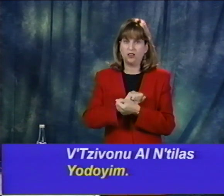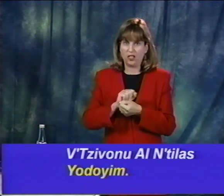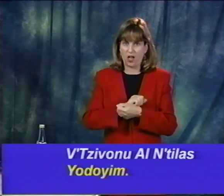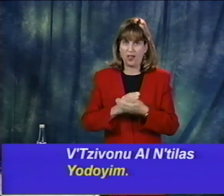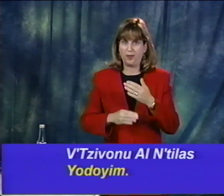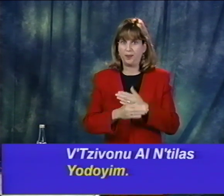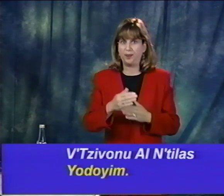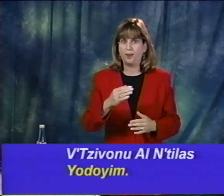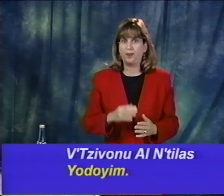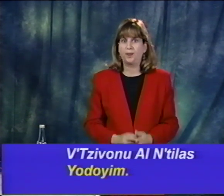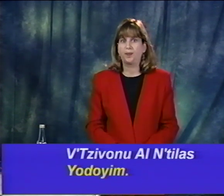yadayim.